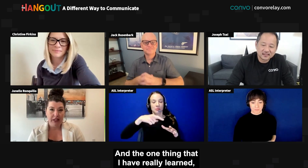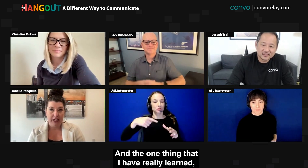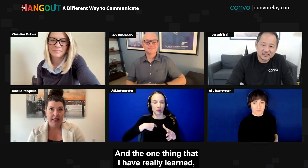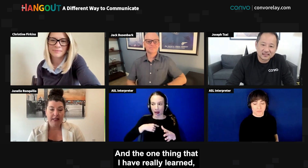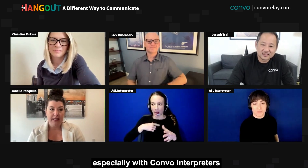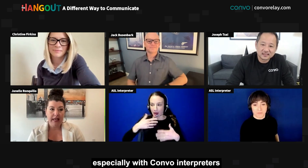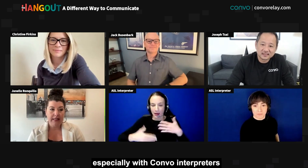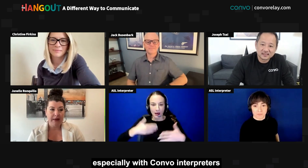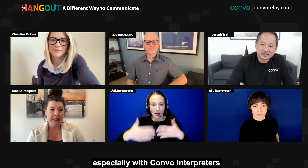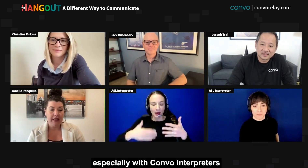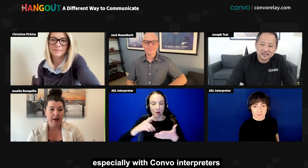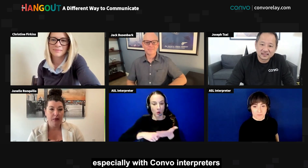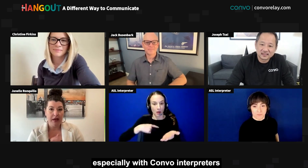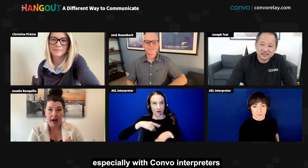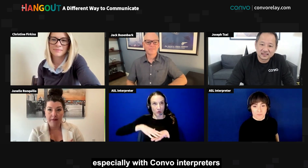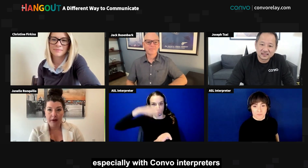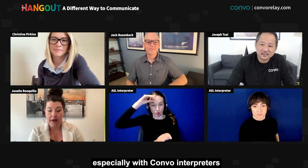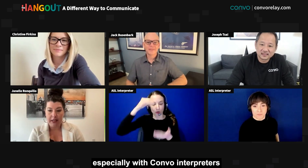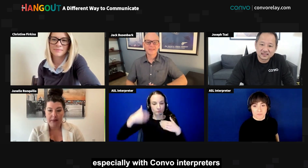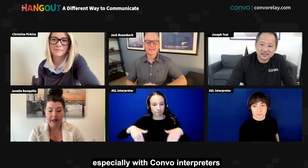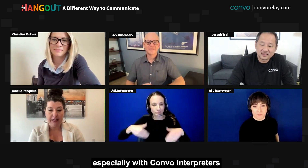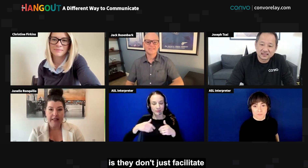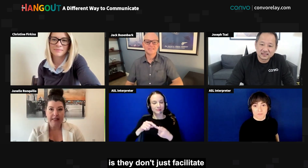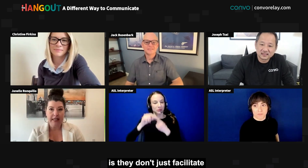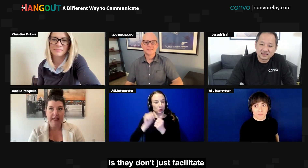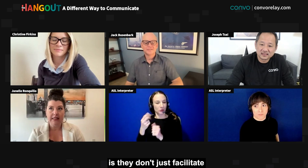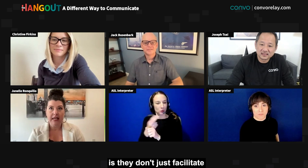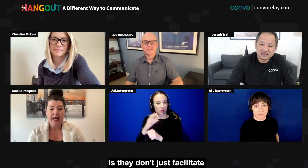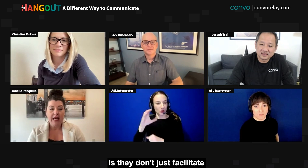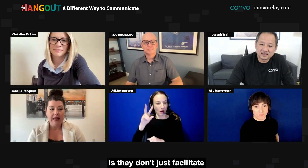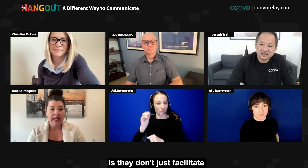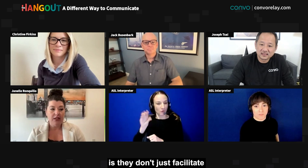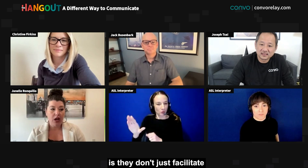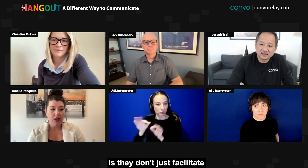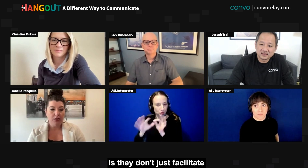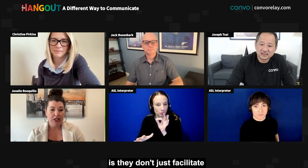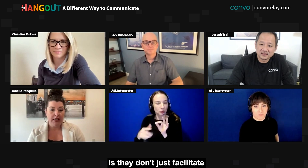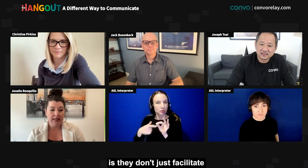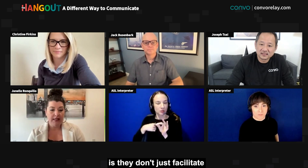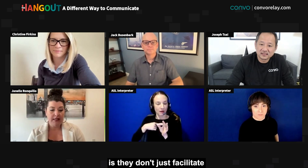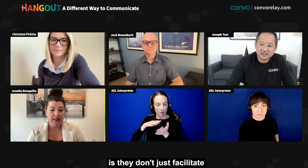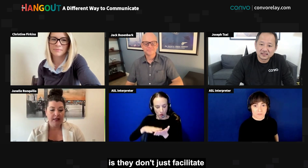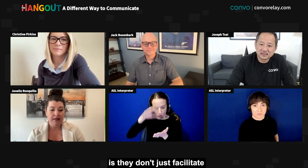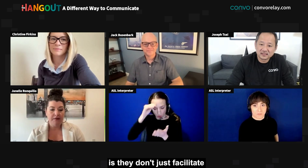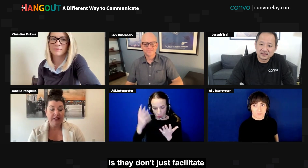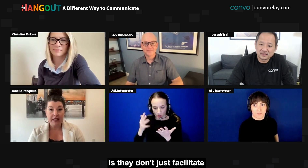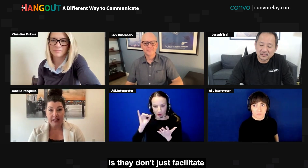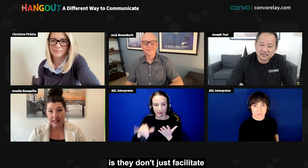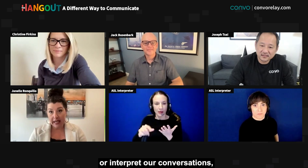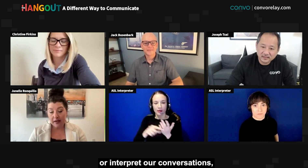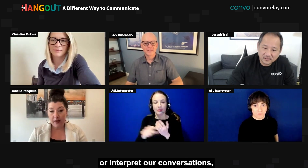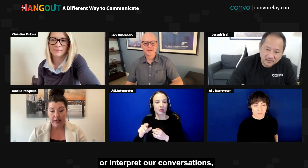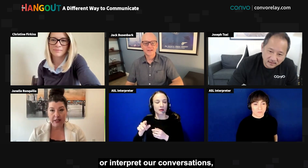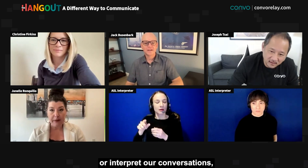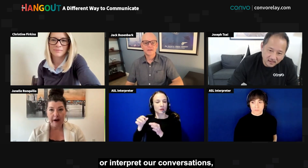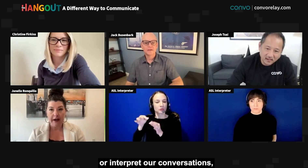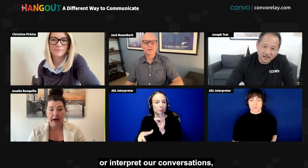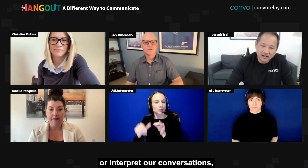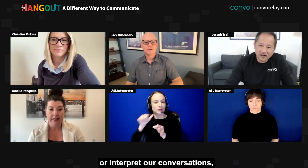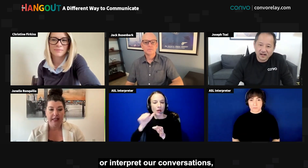learned, especially with Convo interpreters, is they don't just facilitate or interpret our